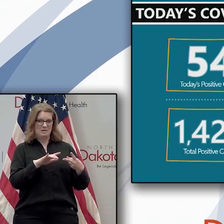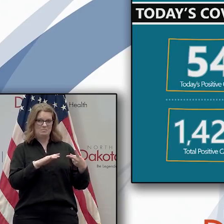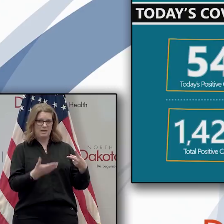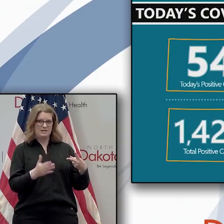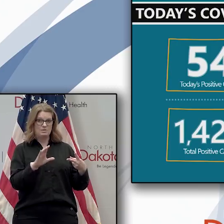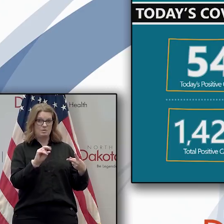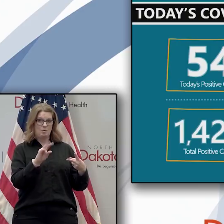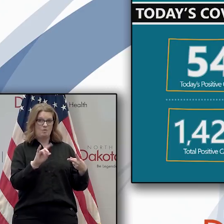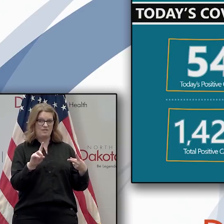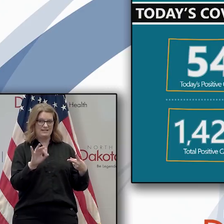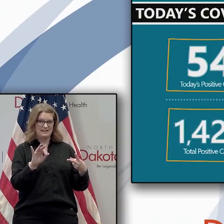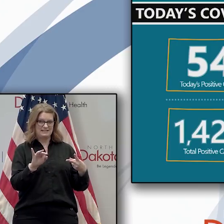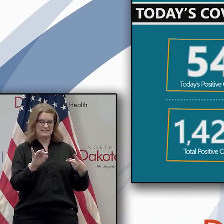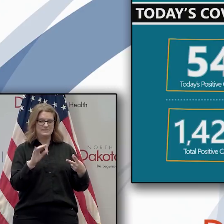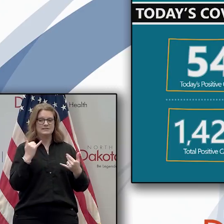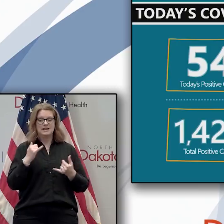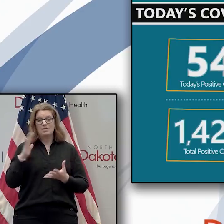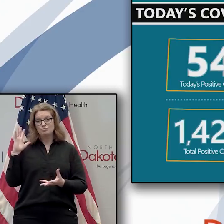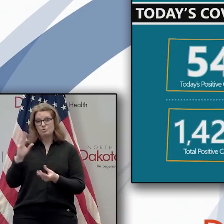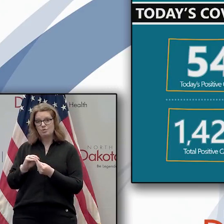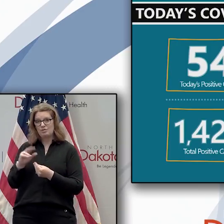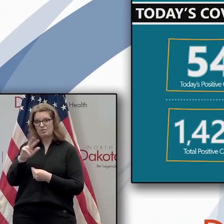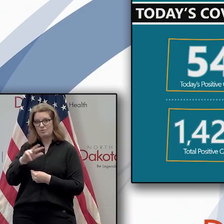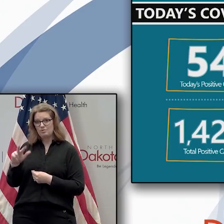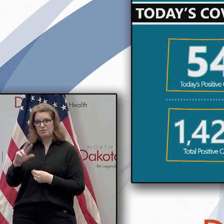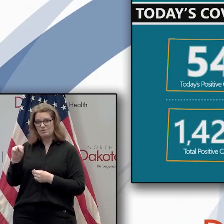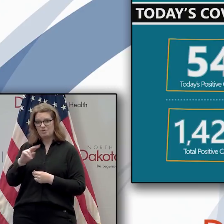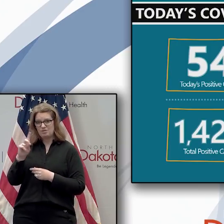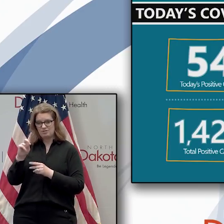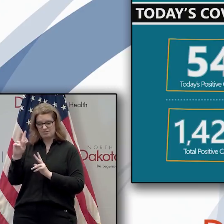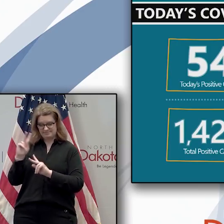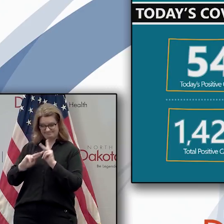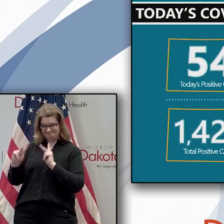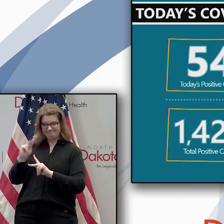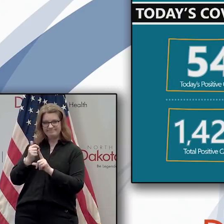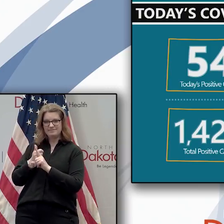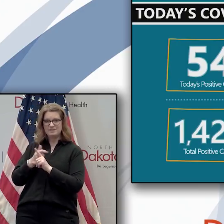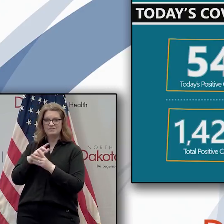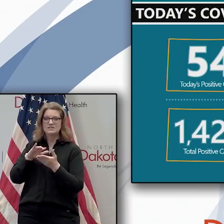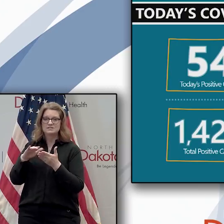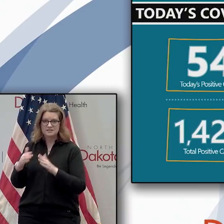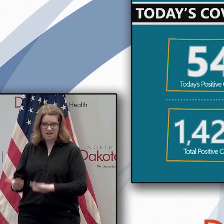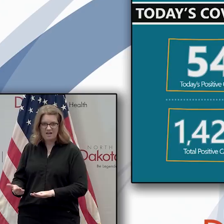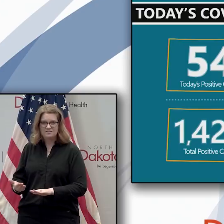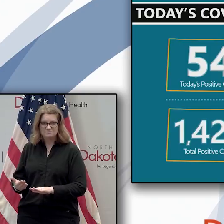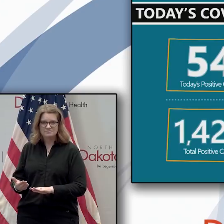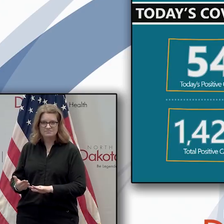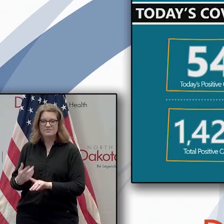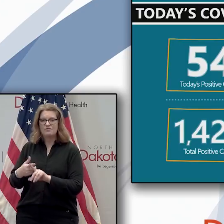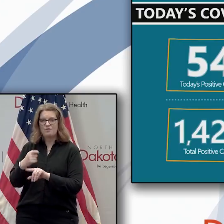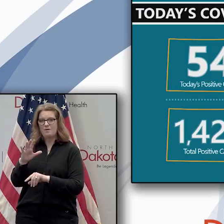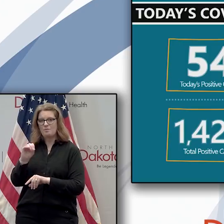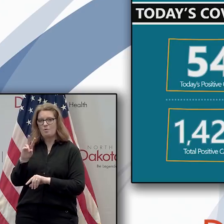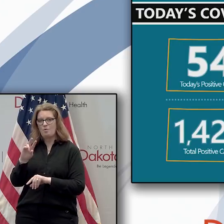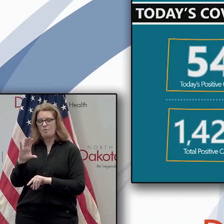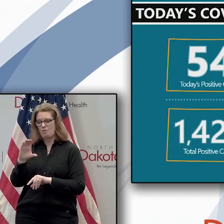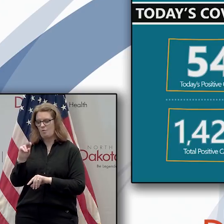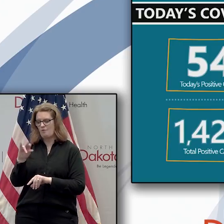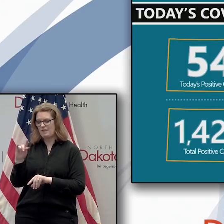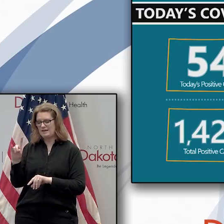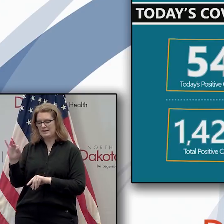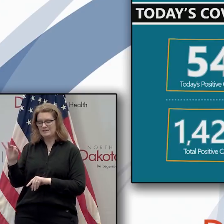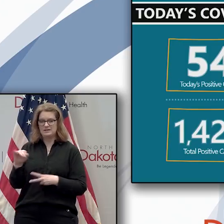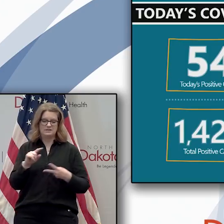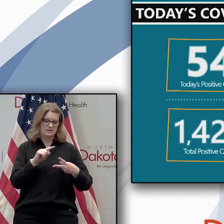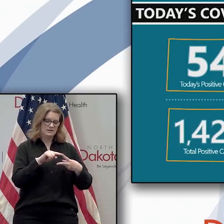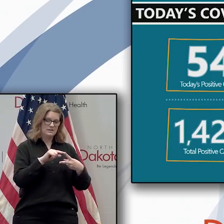COVID-19, resulting in a total now of 33 North Dakotans who've passed away with COVID-19. Today, I was reporting a